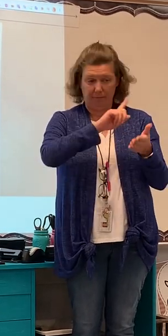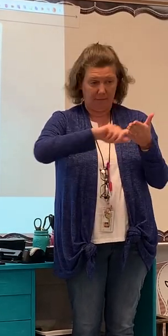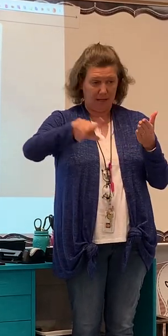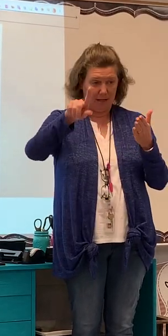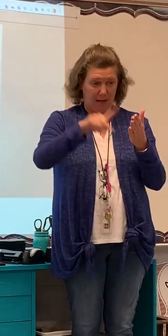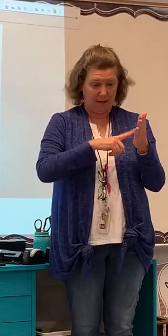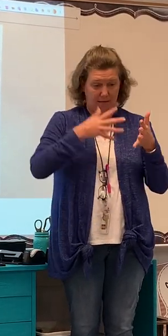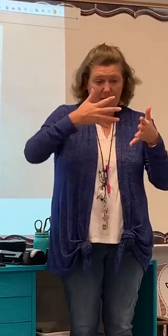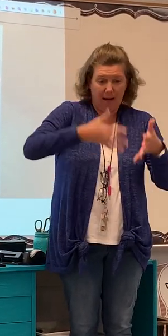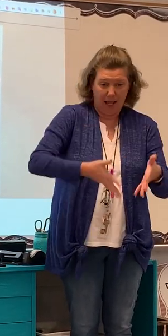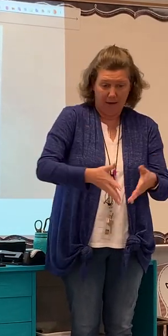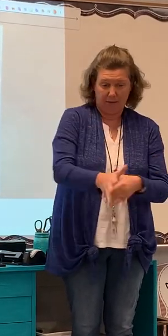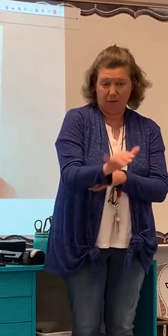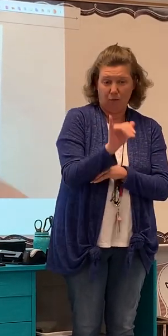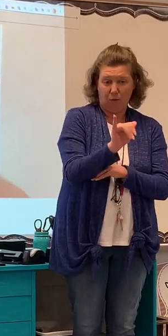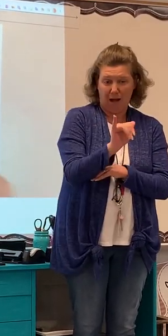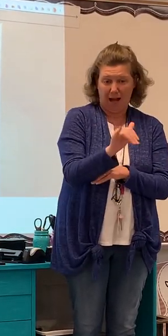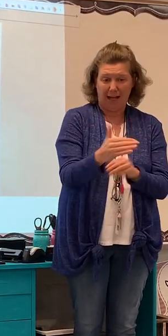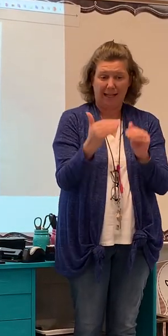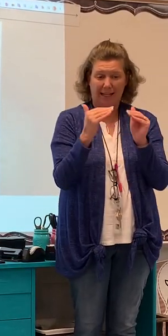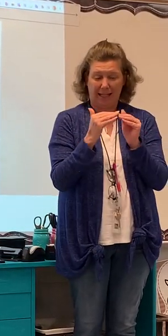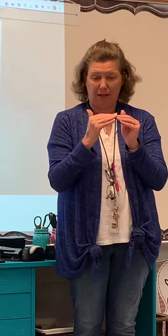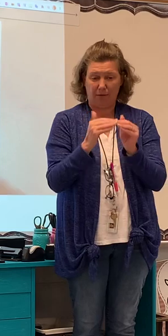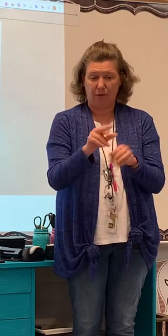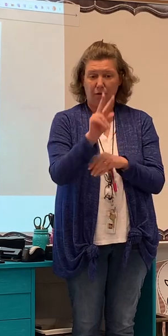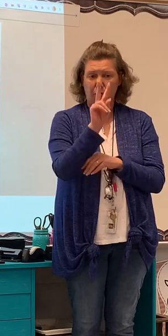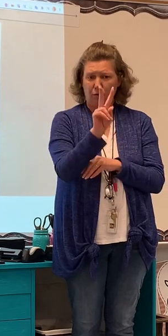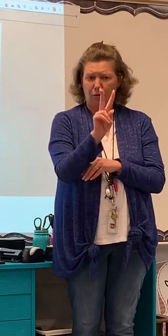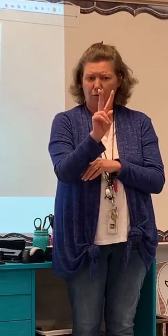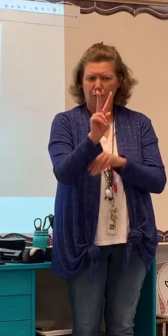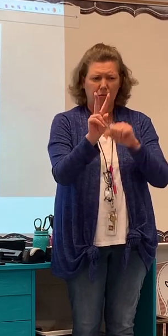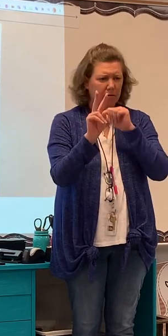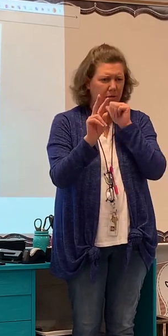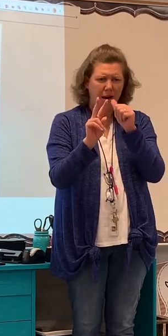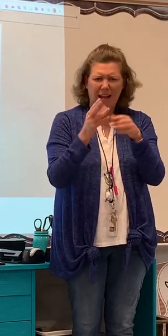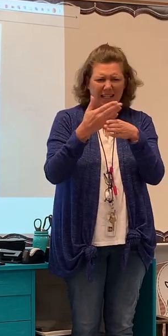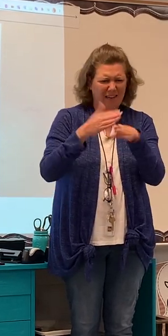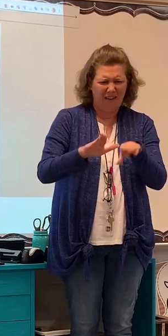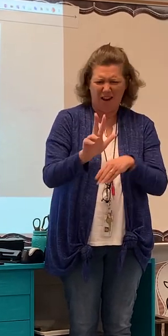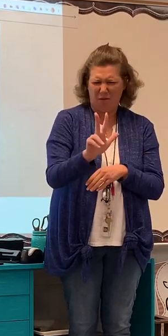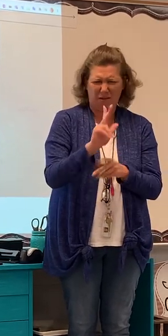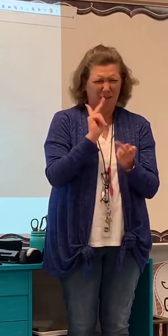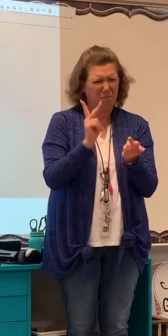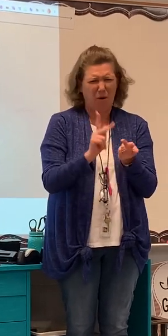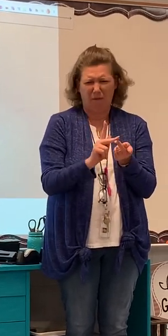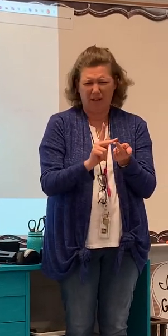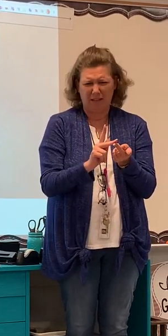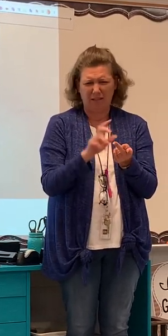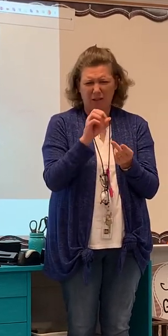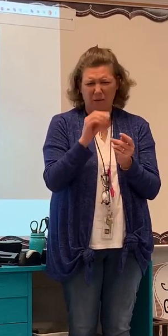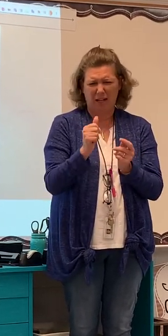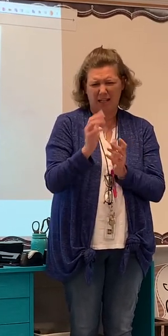with y equals 2 does not divide into 3 perfectly, so you can leave that as a